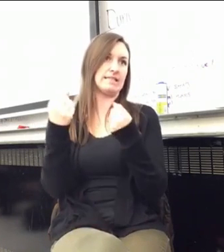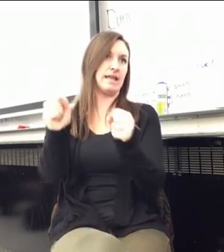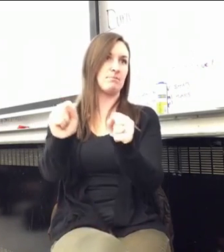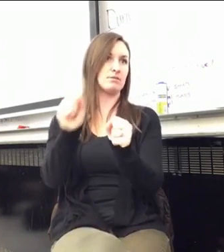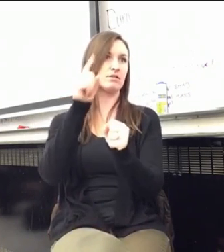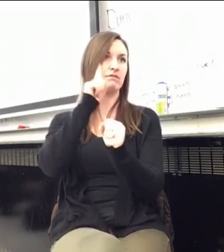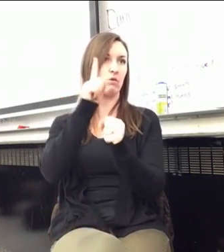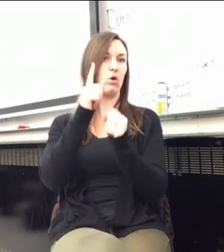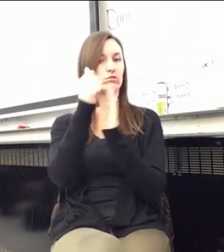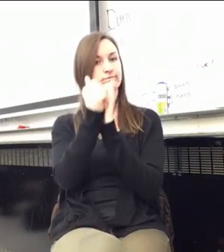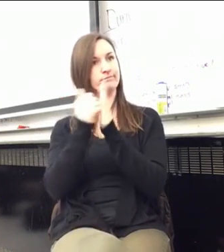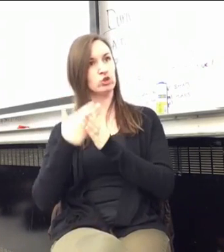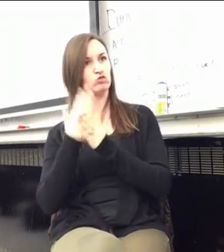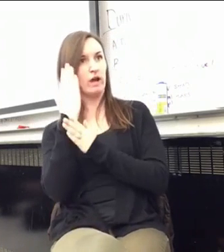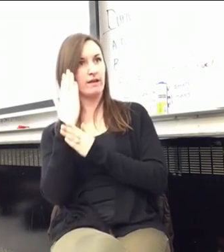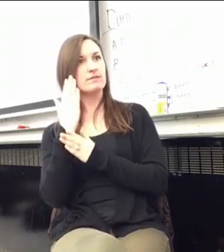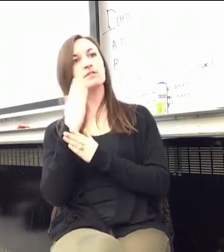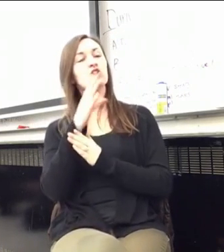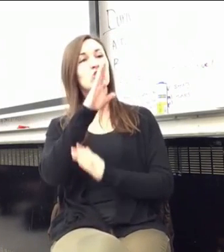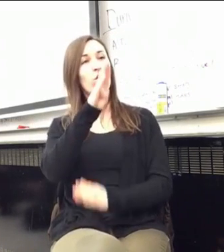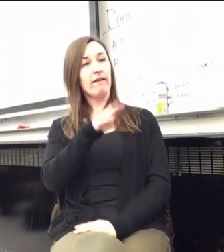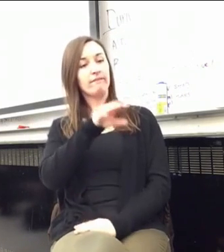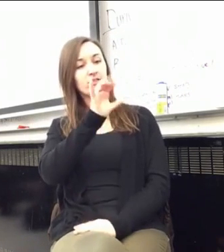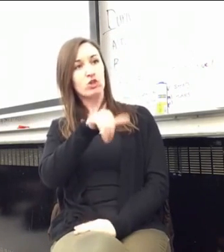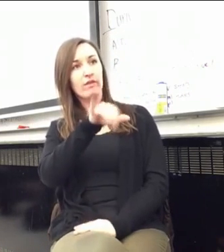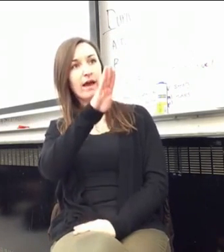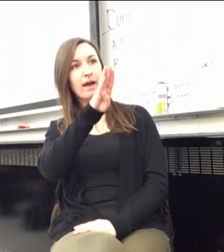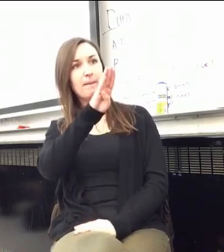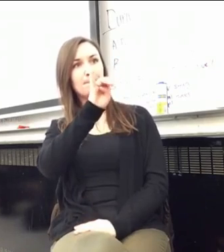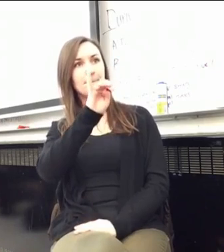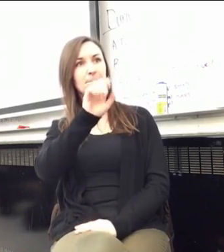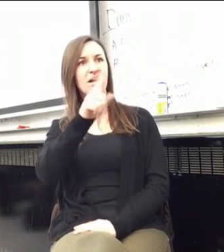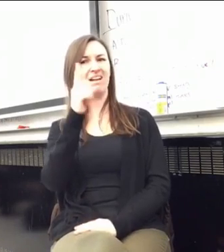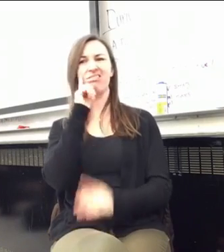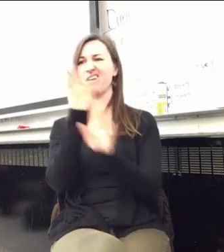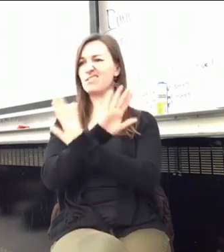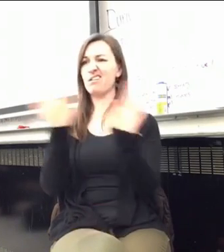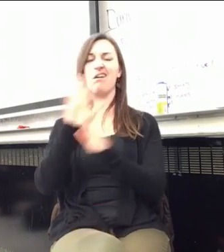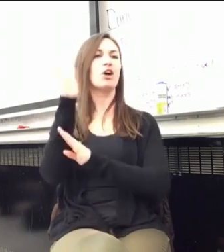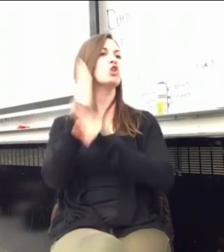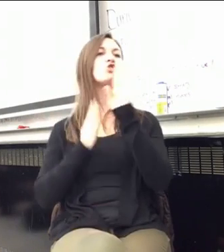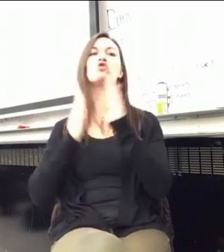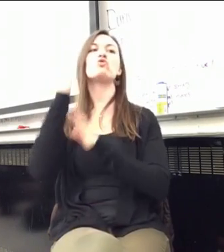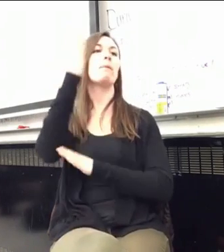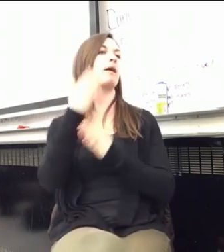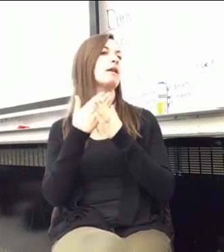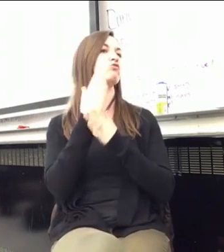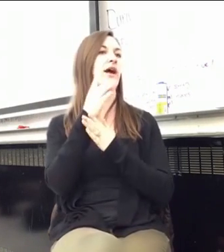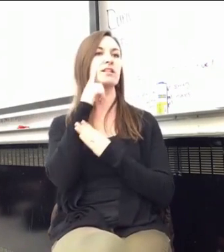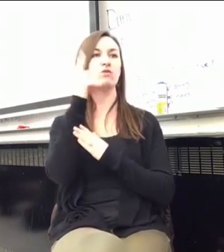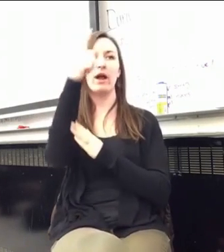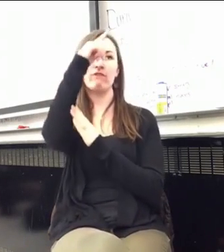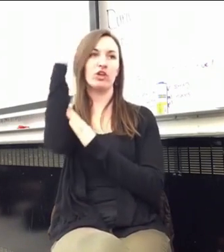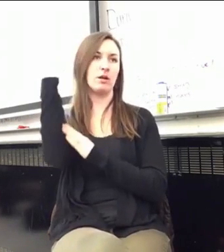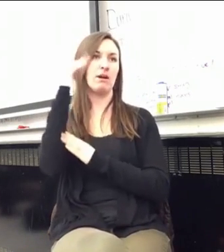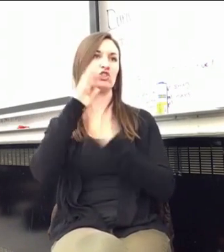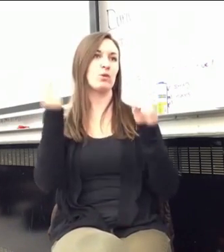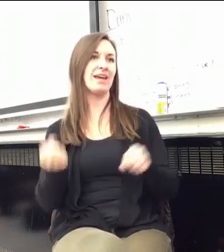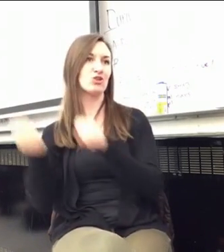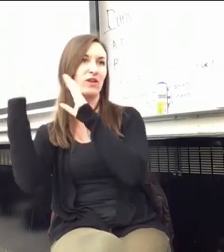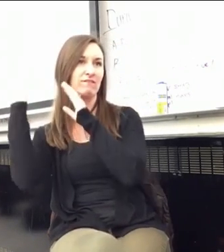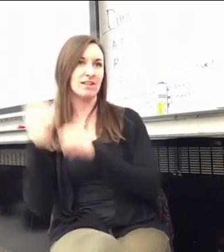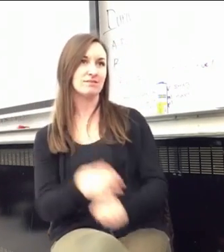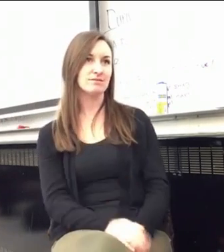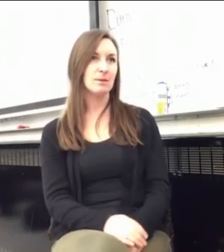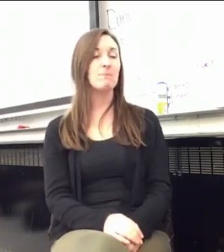vetoes this bill. He believes it has way too many rights for African Americans, and he is going to get rid of it. Now, we've talked